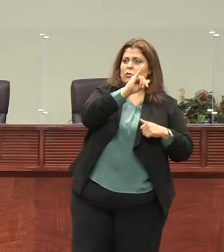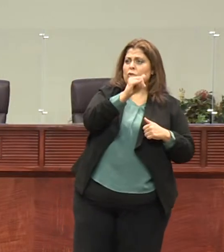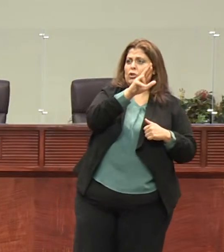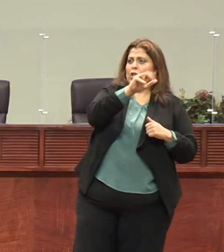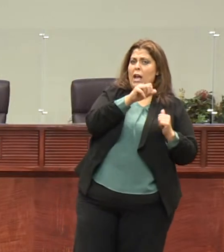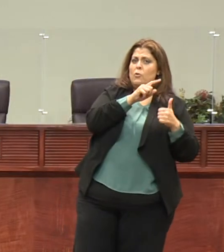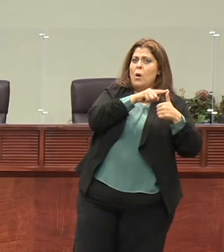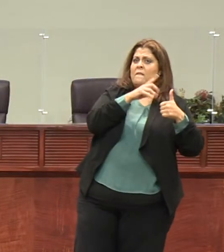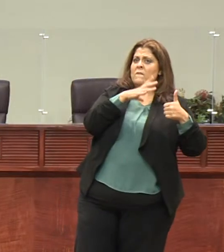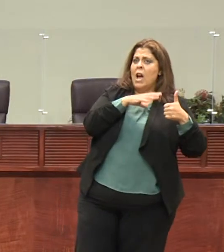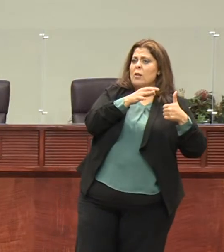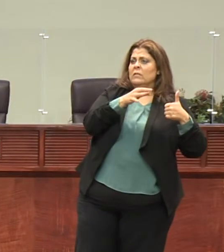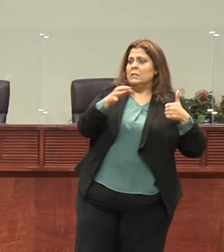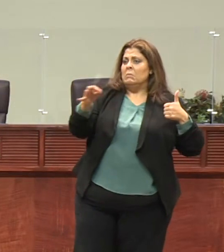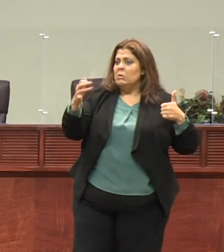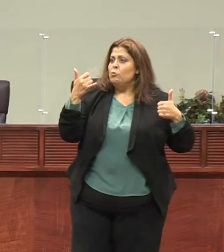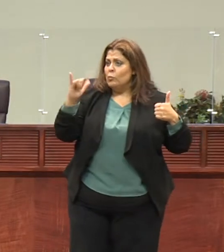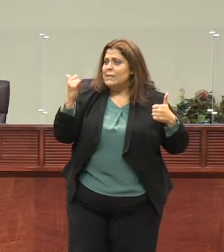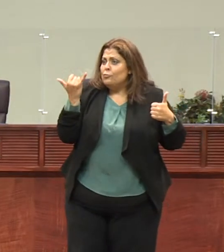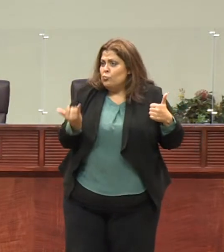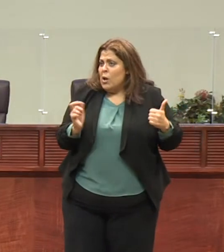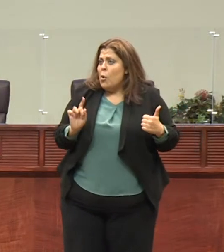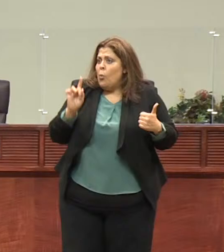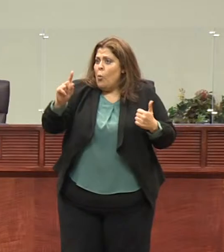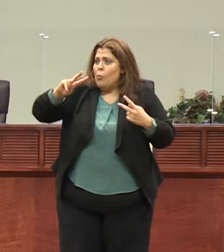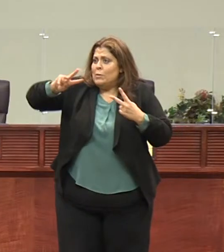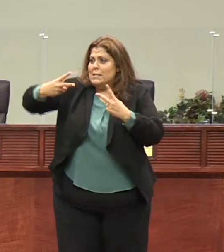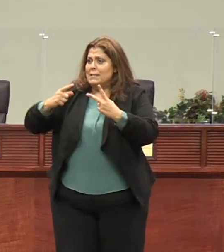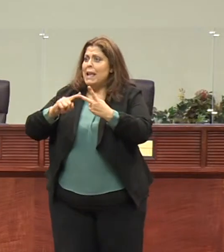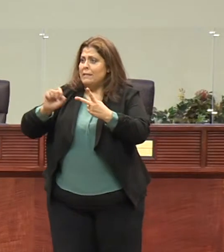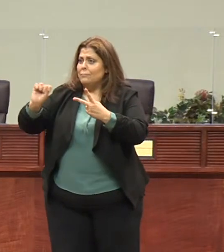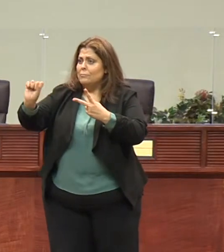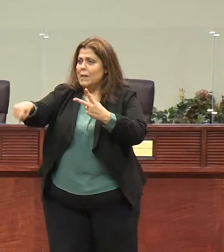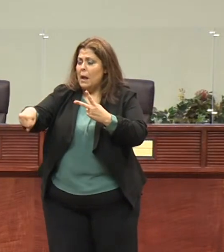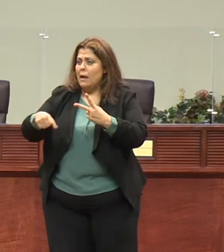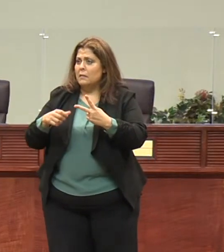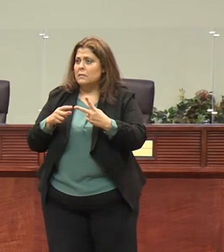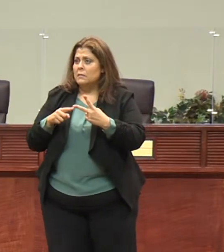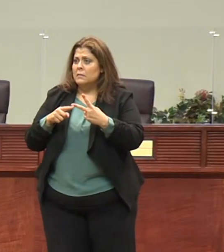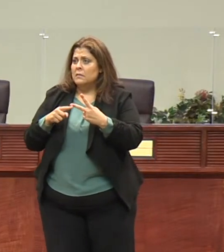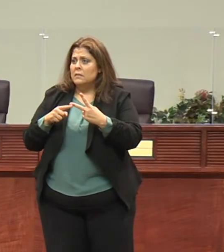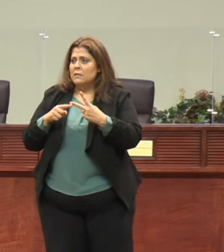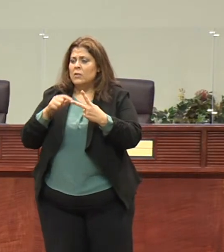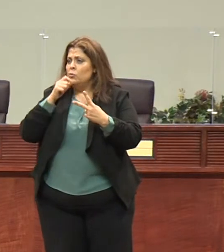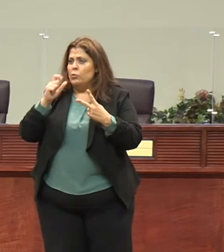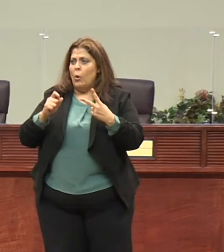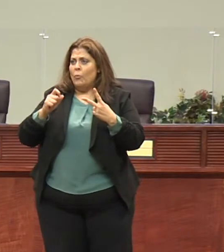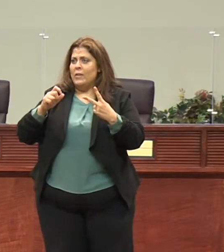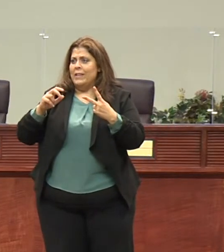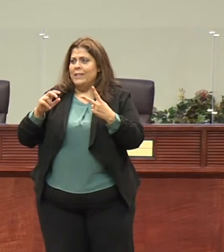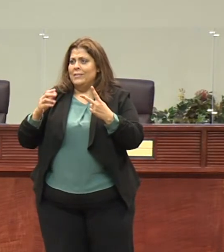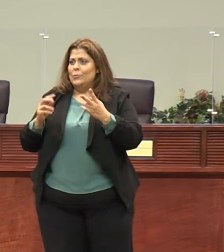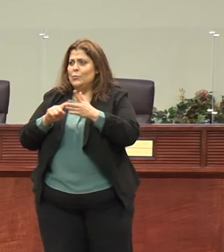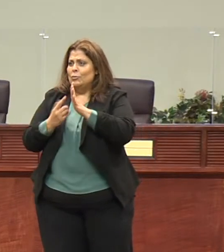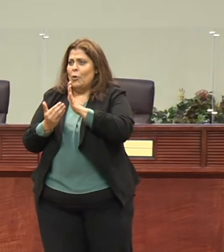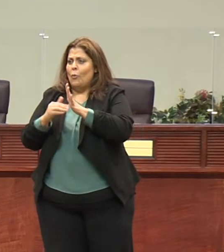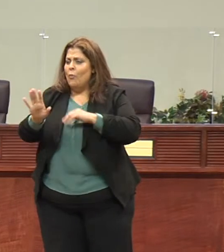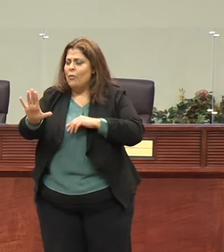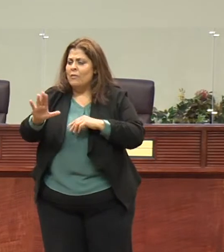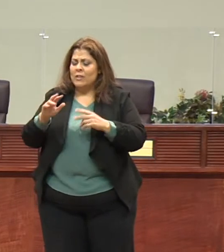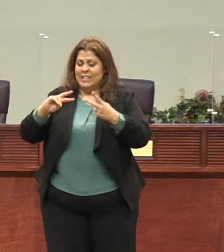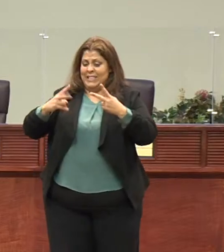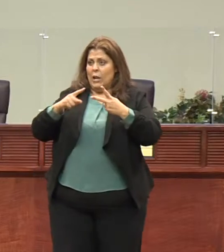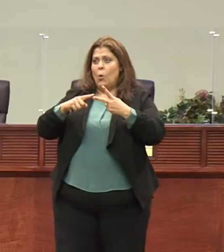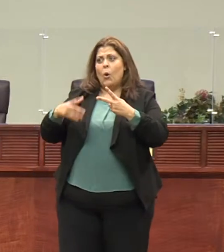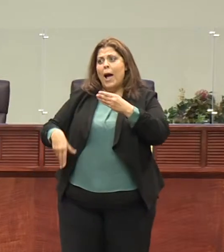extra 40%, 30, whatever percent that the second dose will give you in protection. And